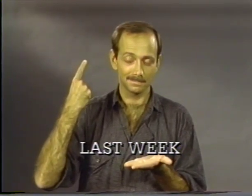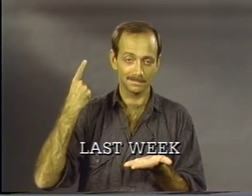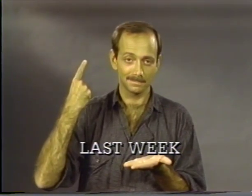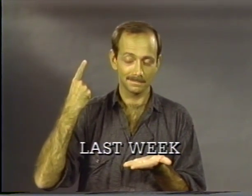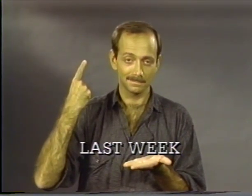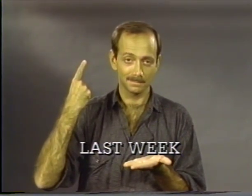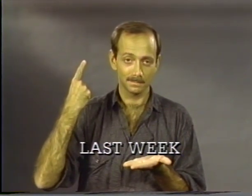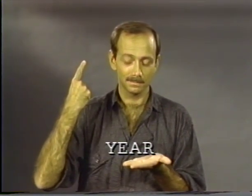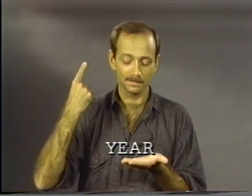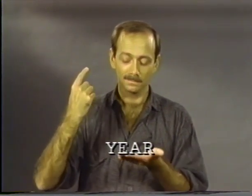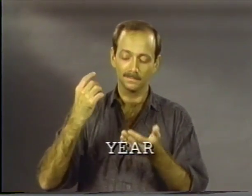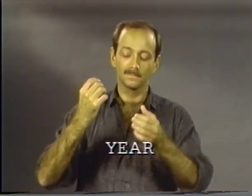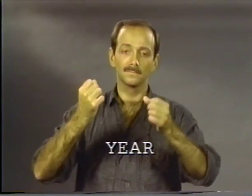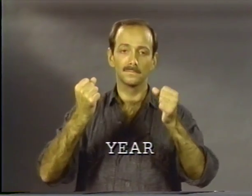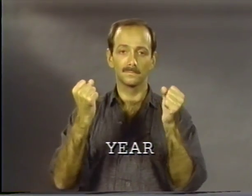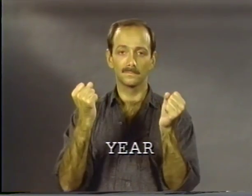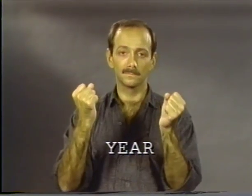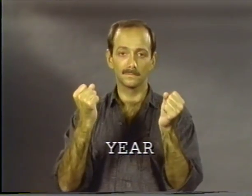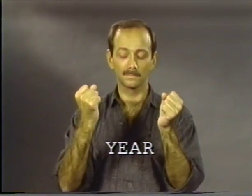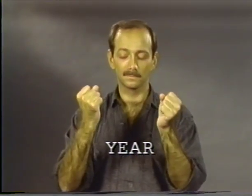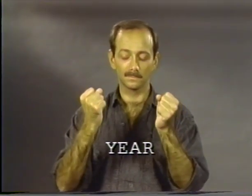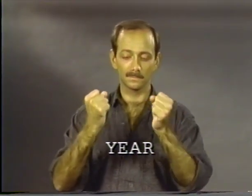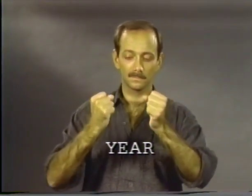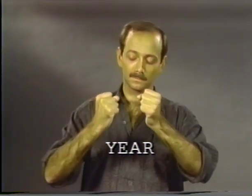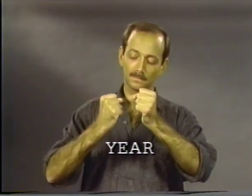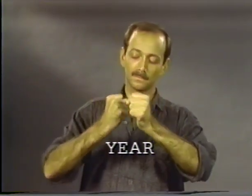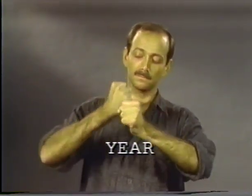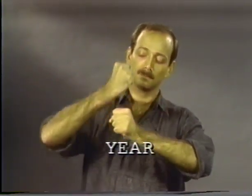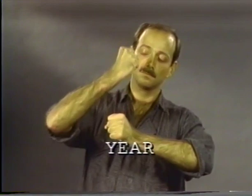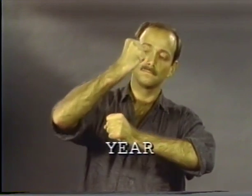For year, the hands show the earth revolving around the sun.